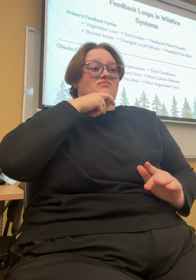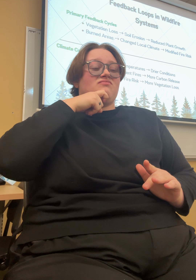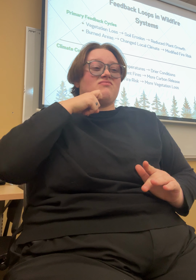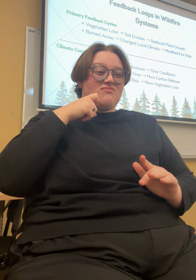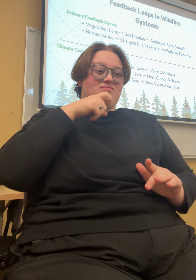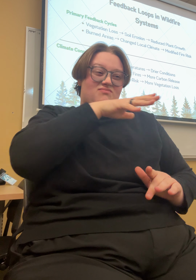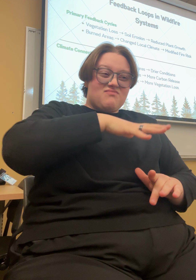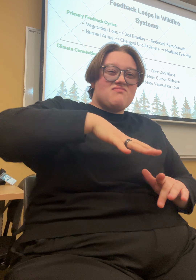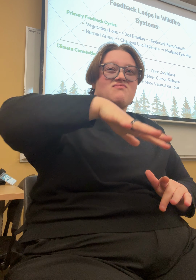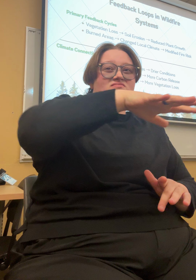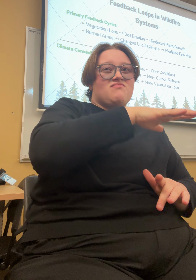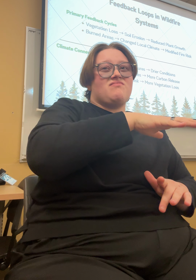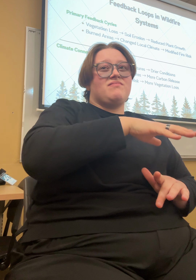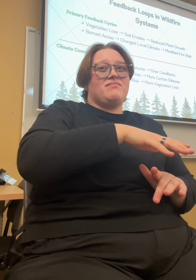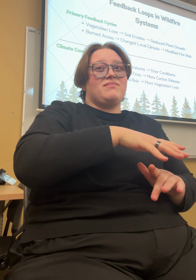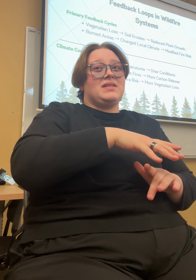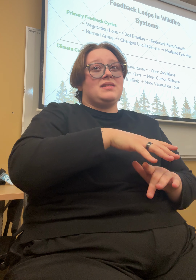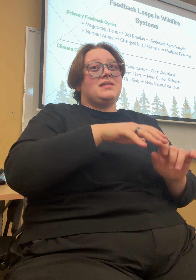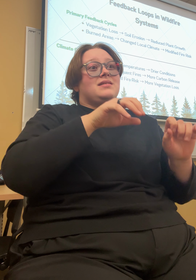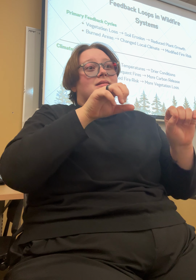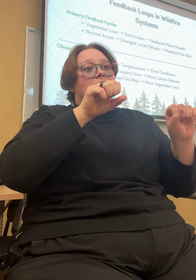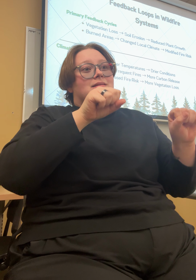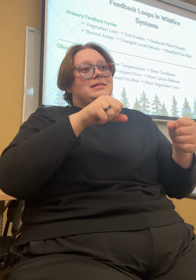more frequent fires causes more carbon release.